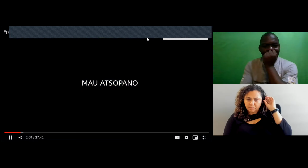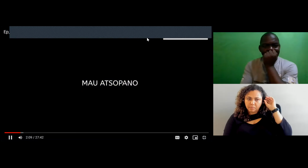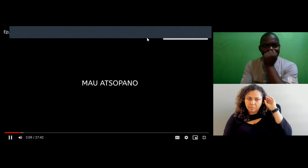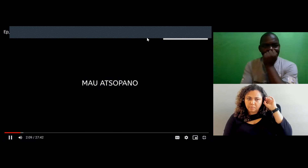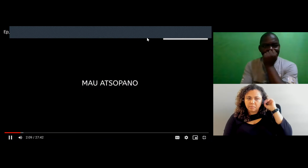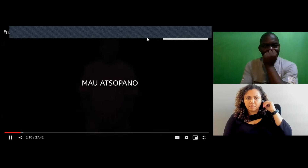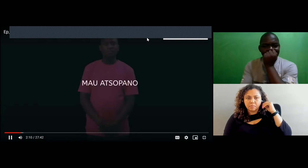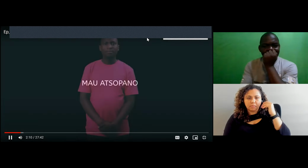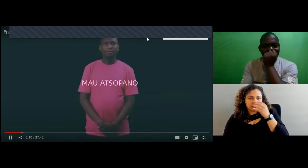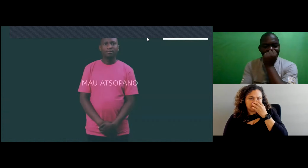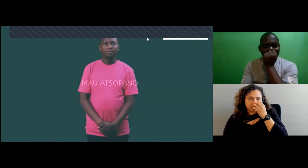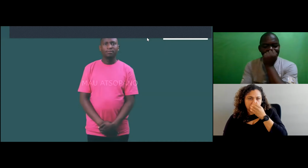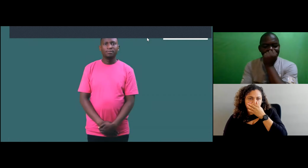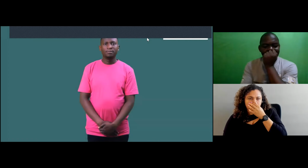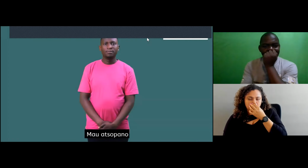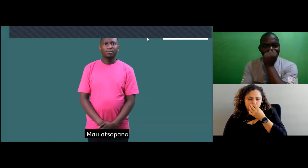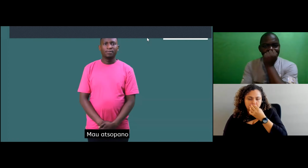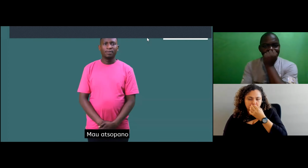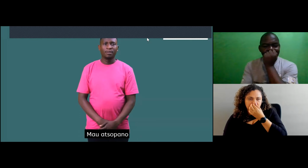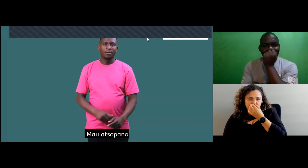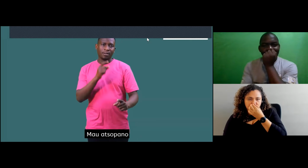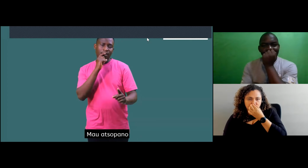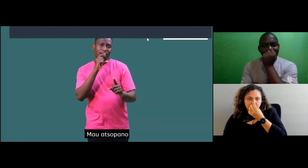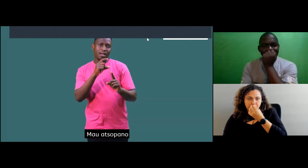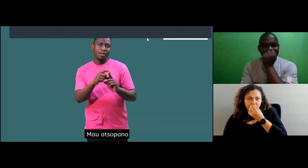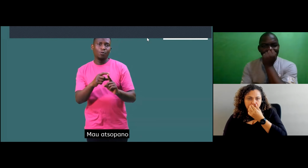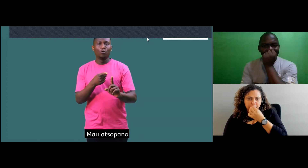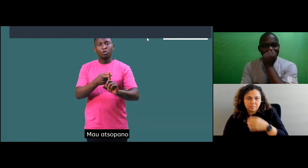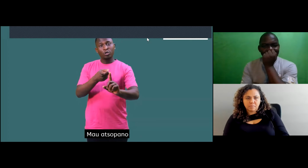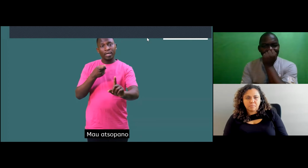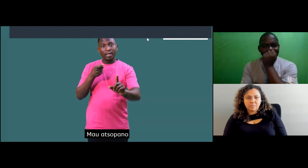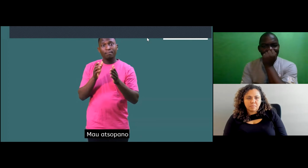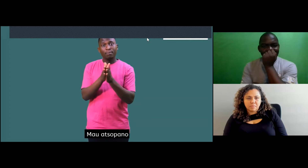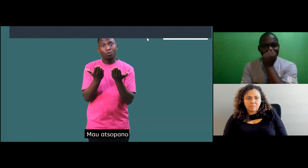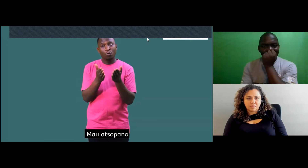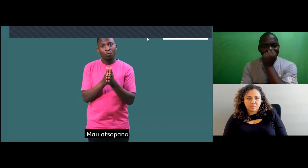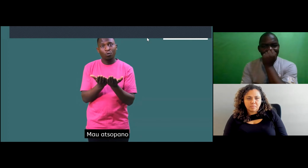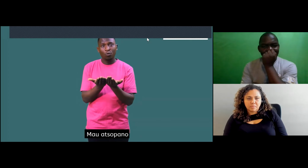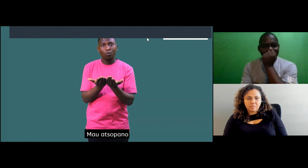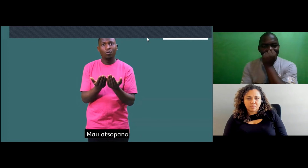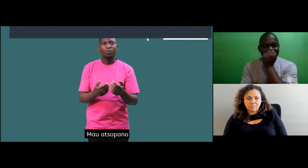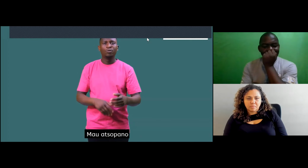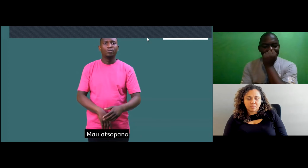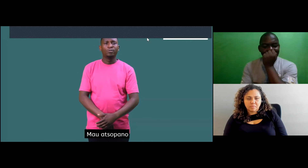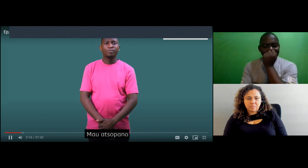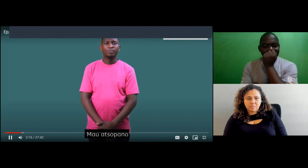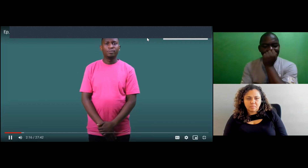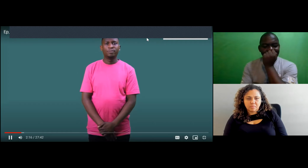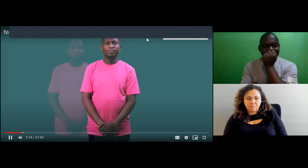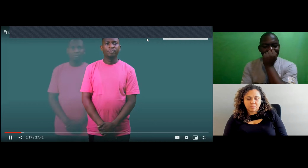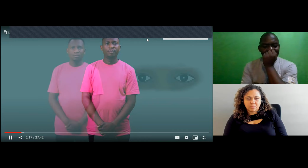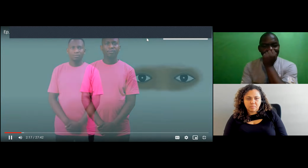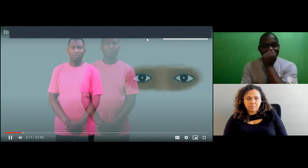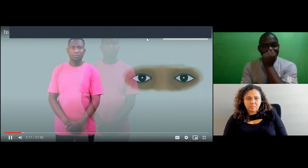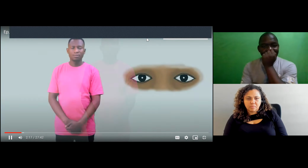Mawu atsopano